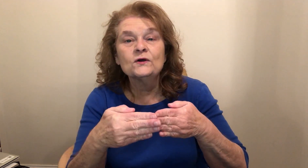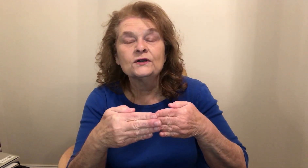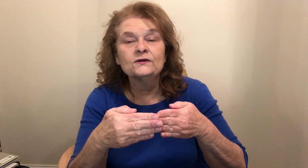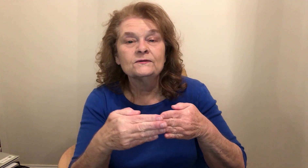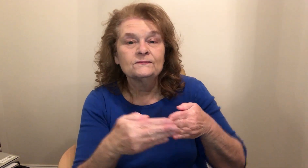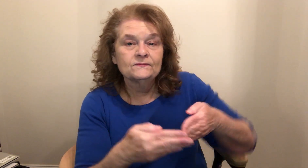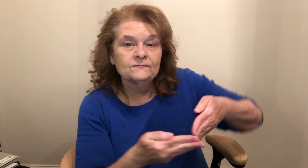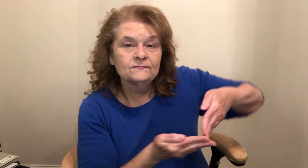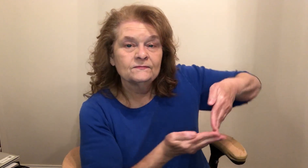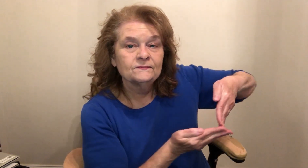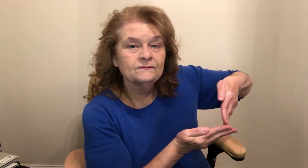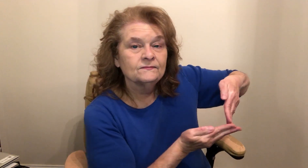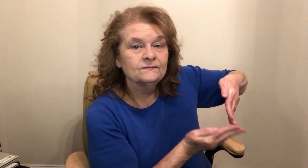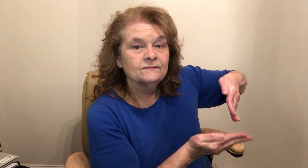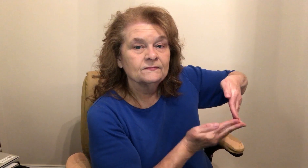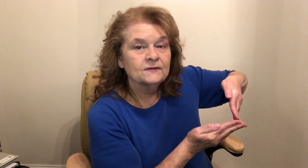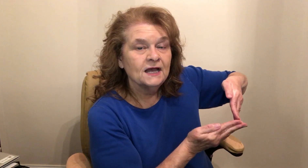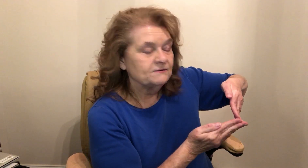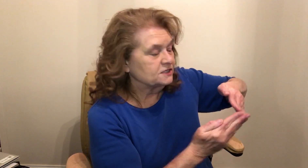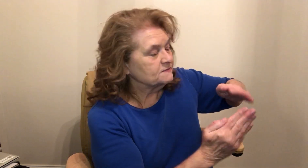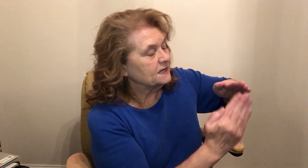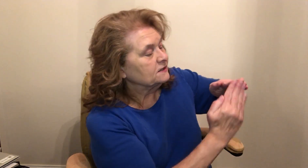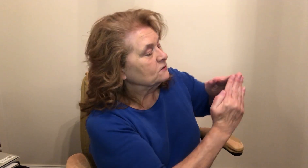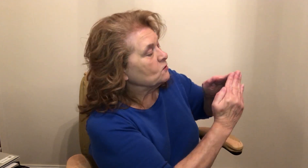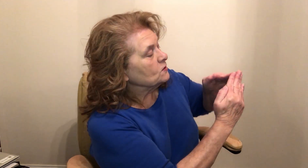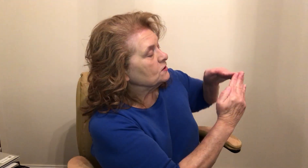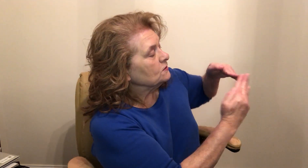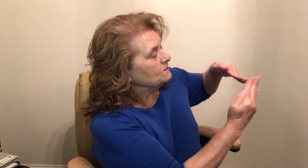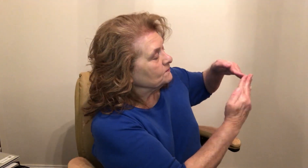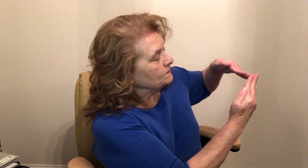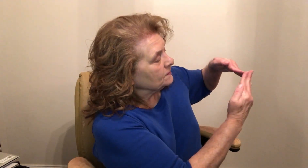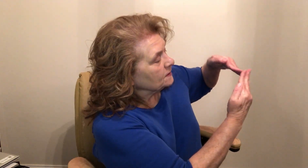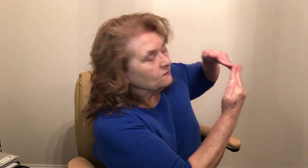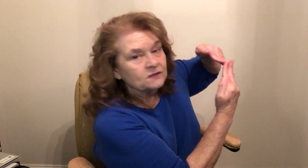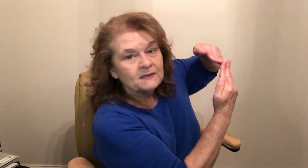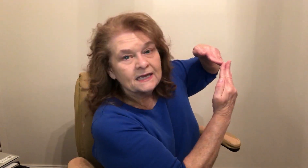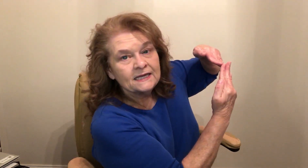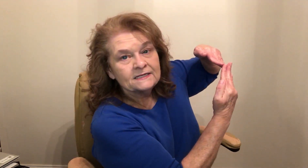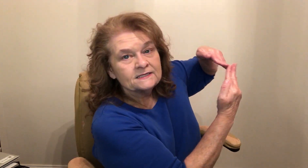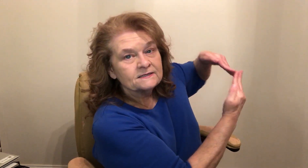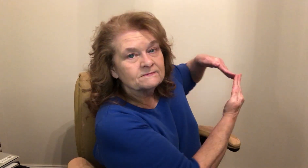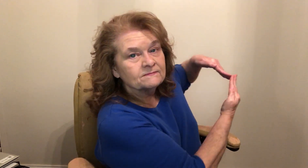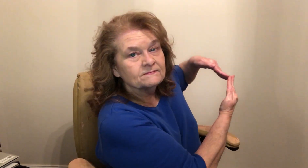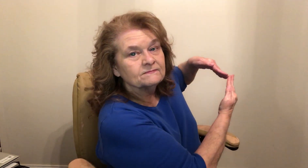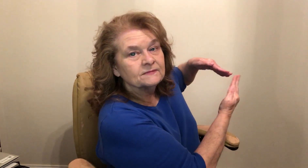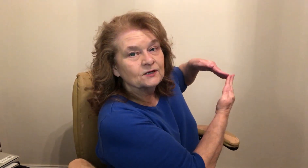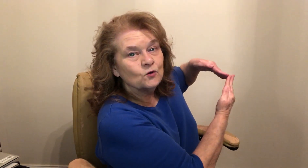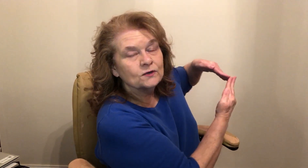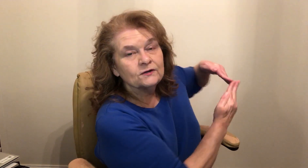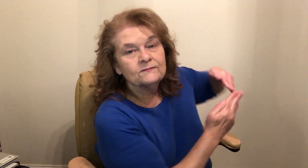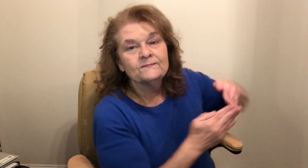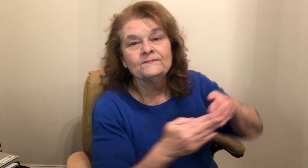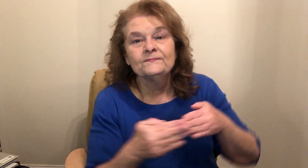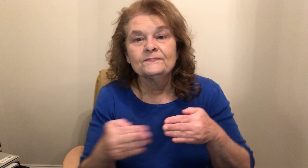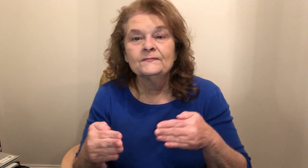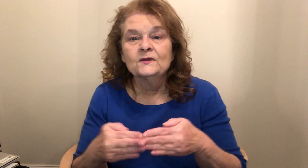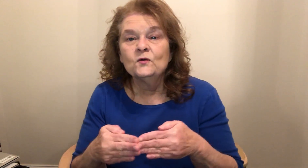corner. I'm just making a corner with my hands. Corner,